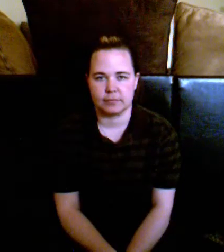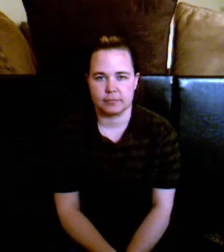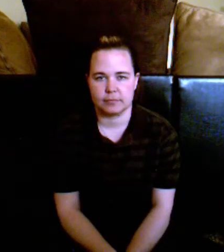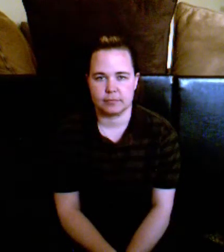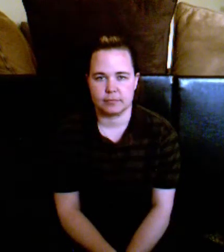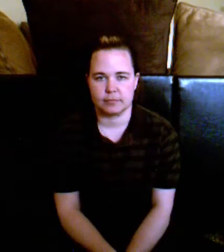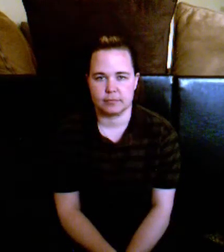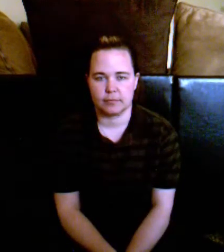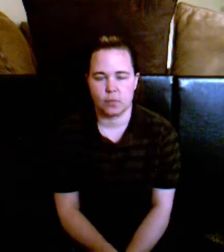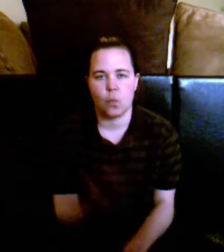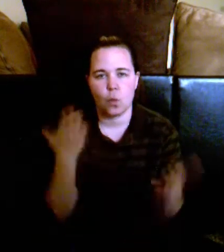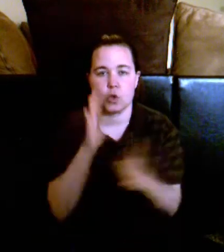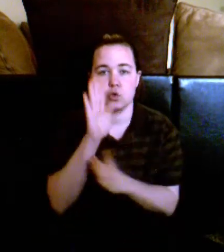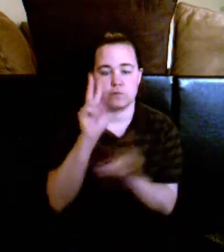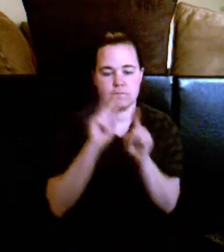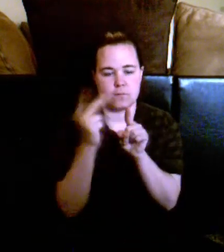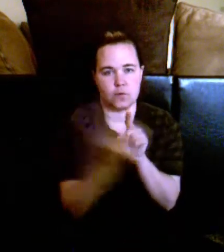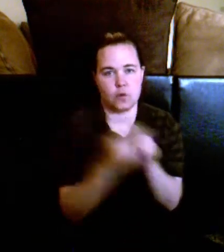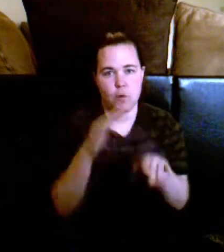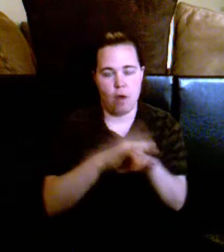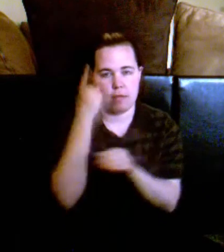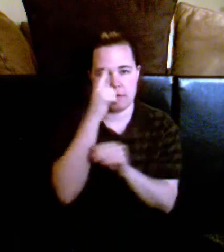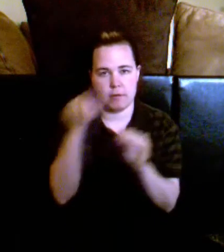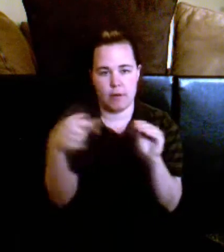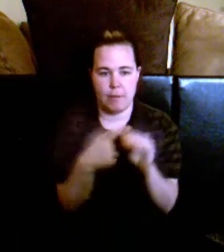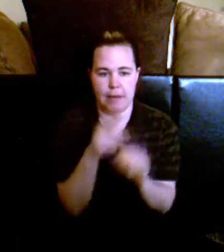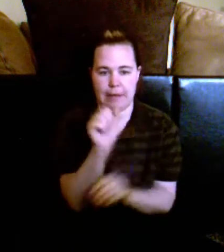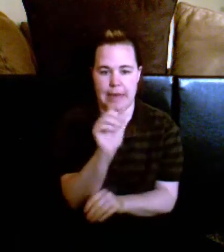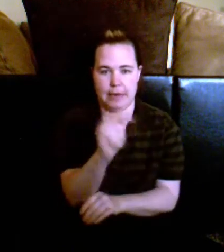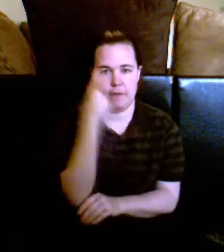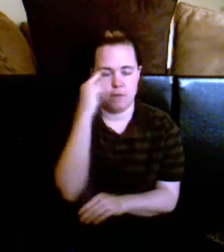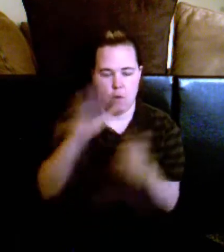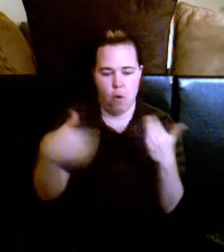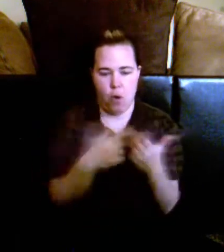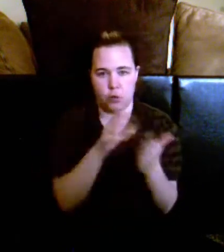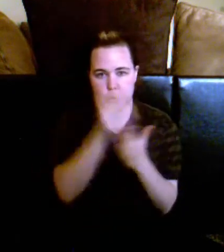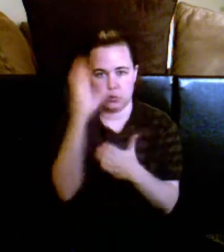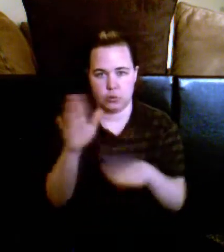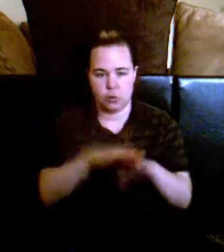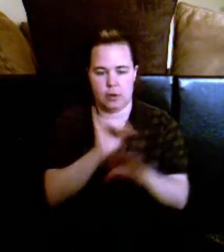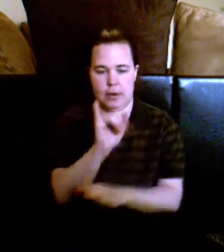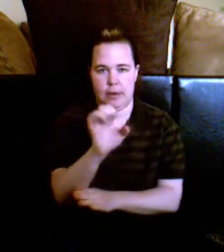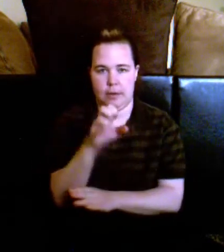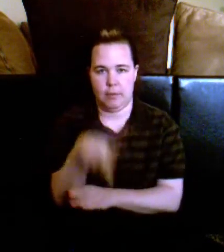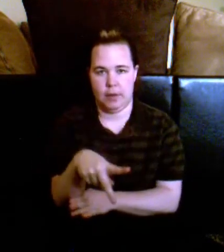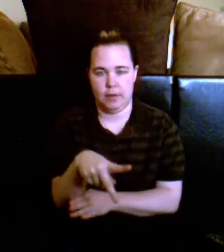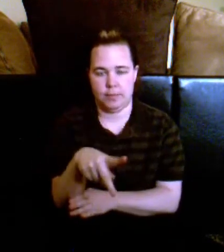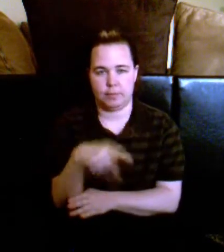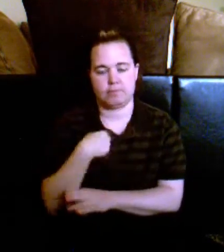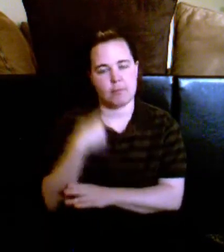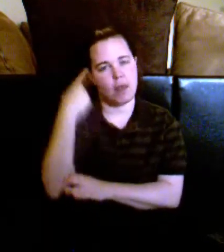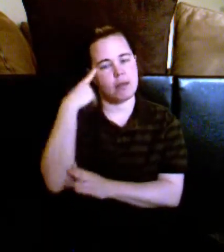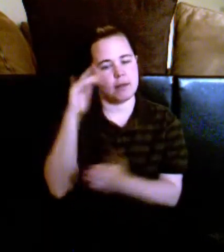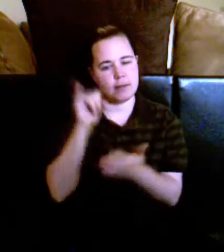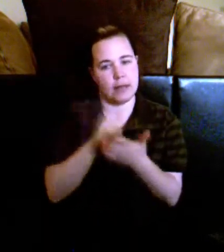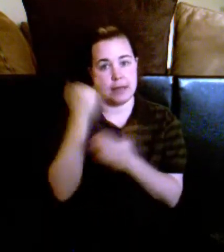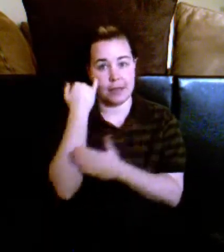What is your standpoint on considering assistive technology for all students on IEPs? I think that if a student needs